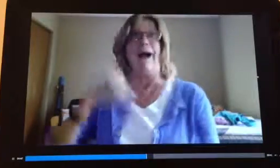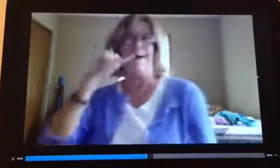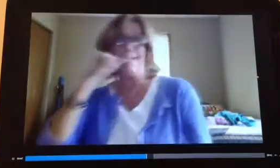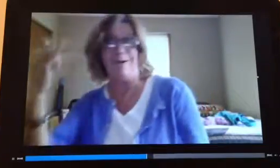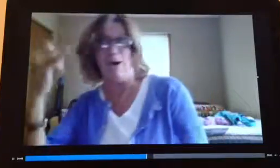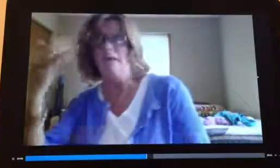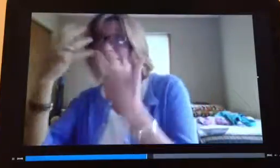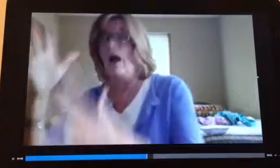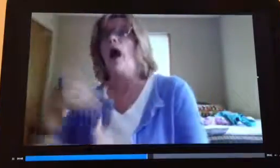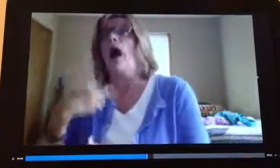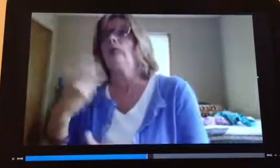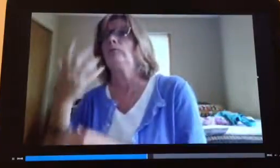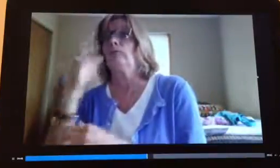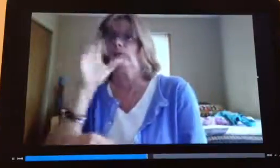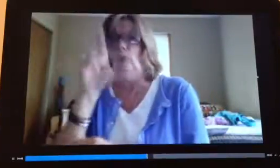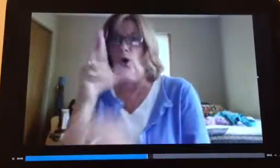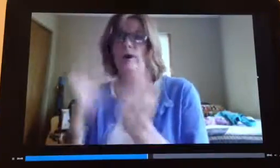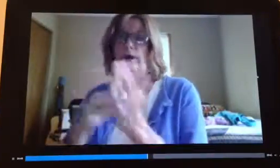by myself.